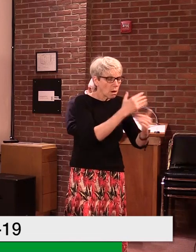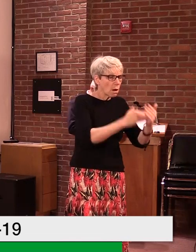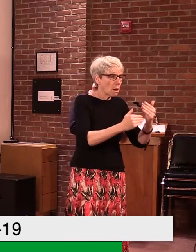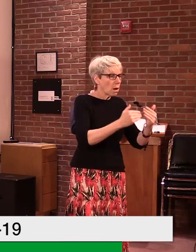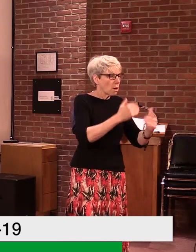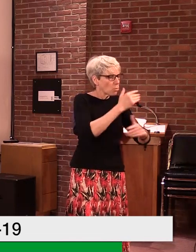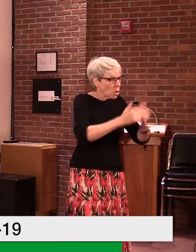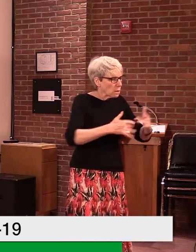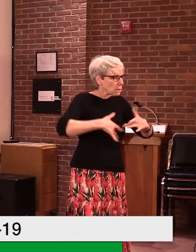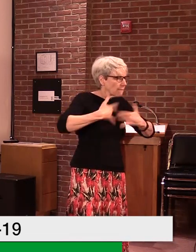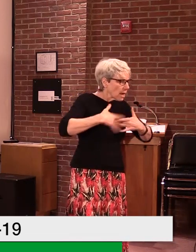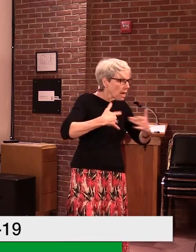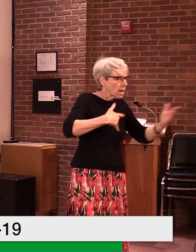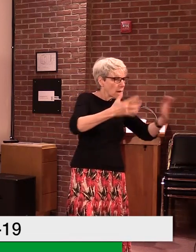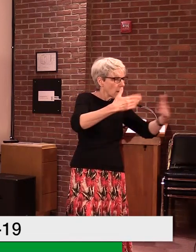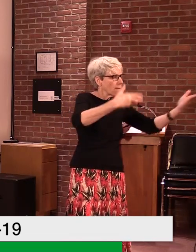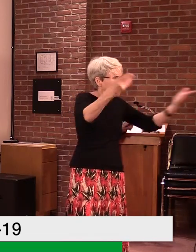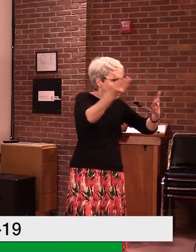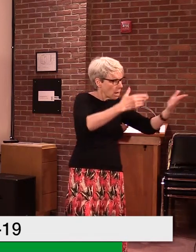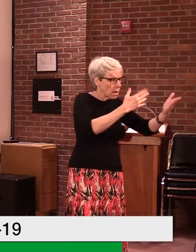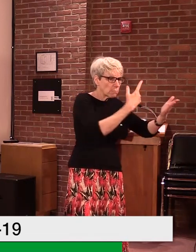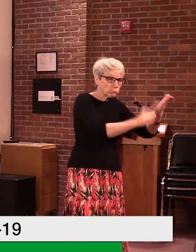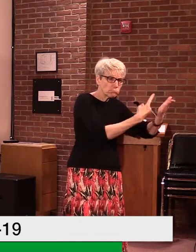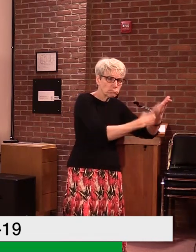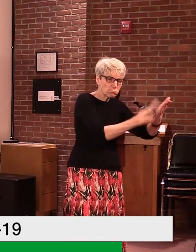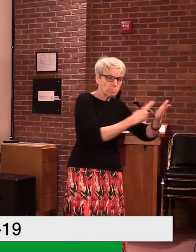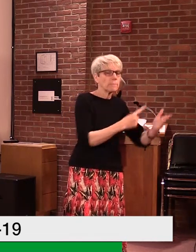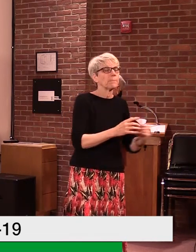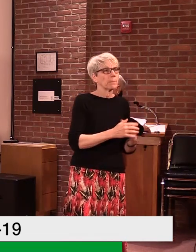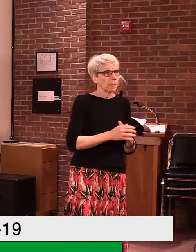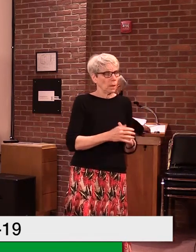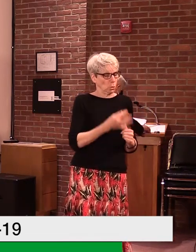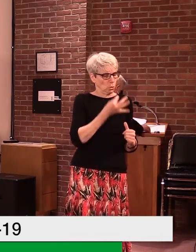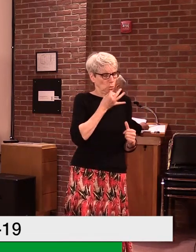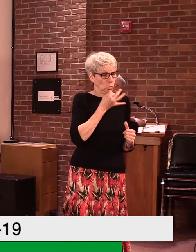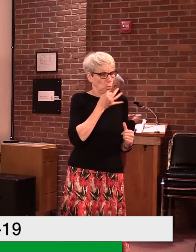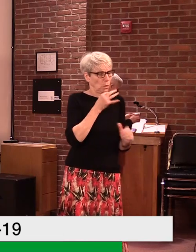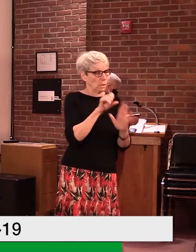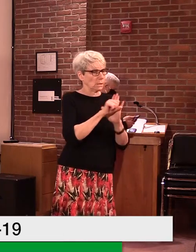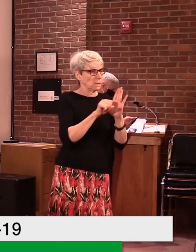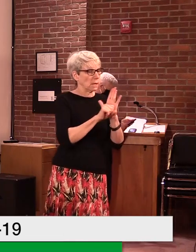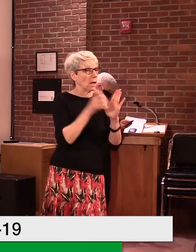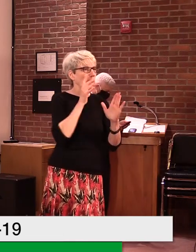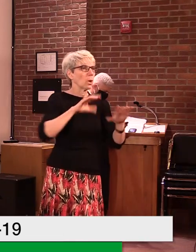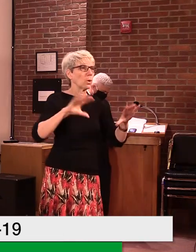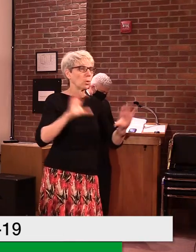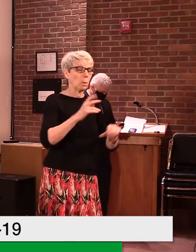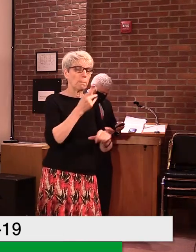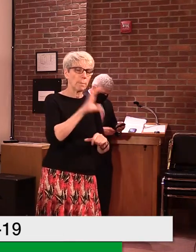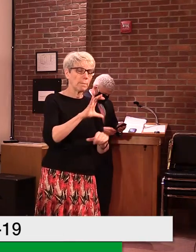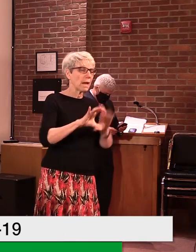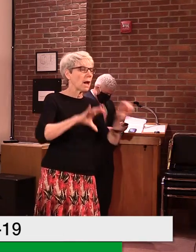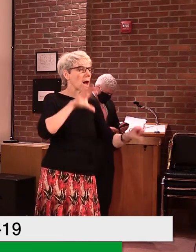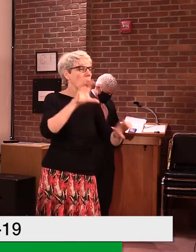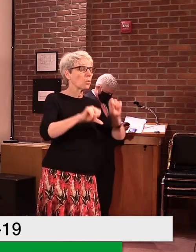engagement processes that are happening. We are about to undertake a public outreach campaign on our modernization